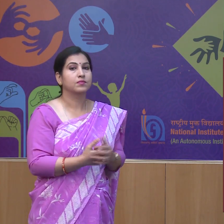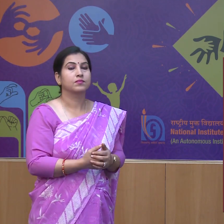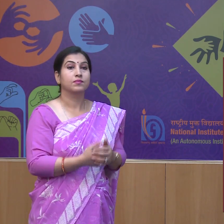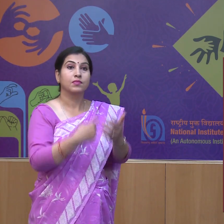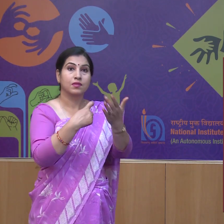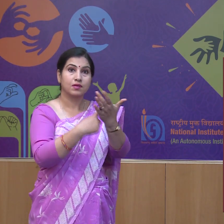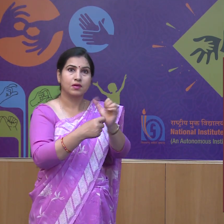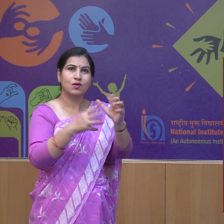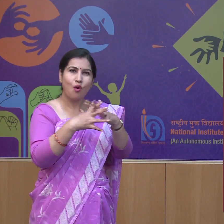raw material